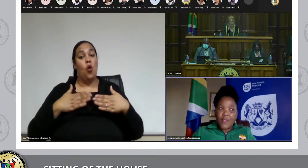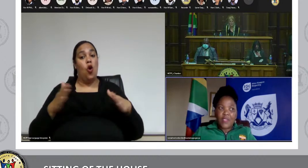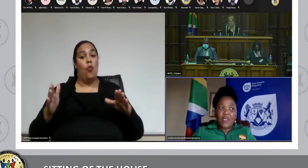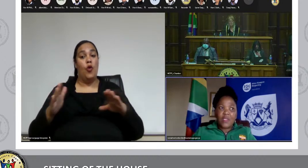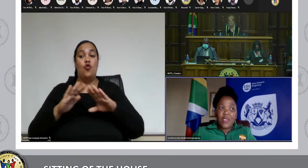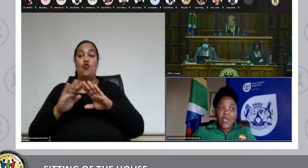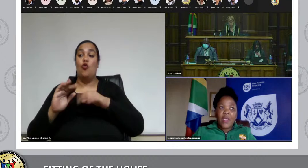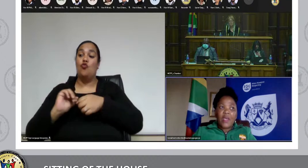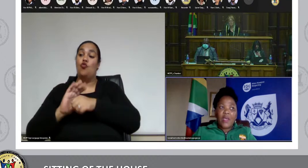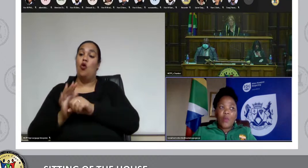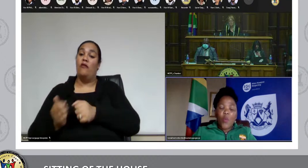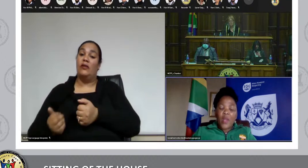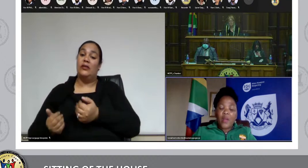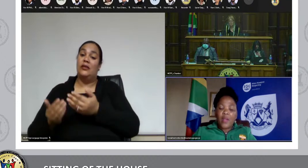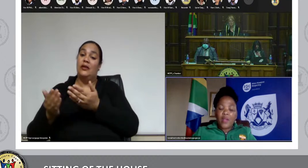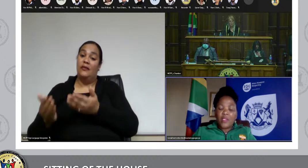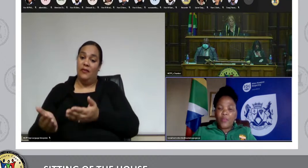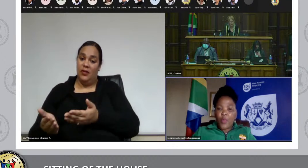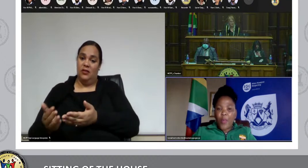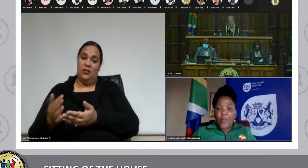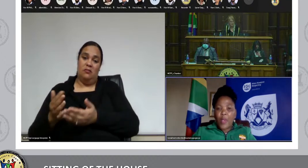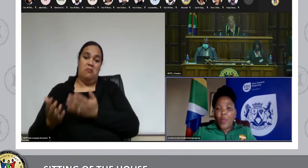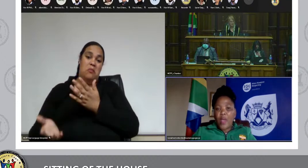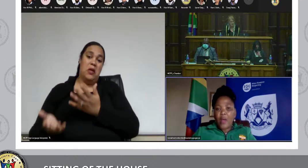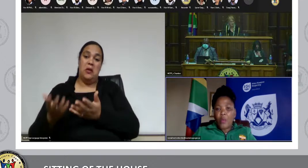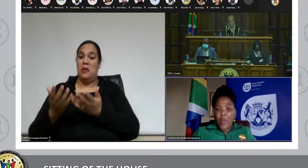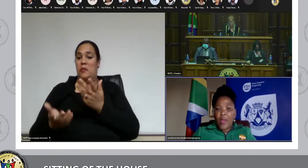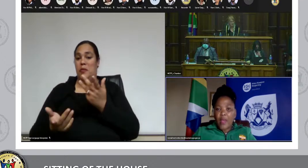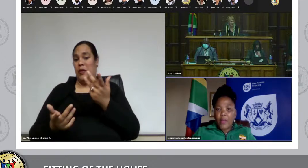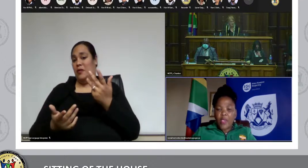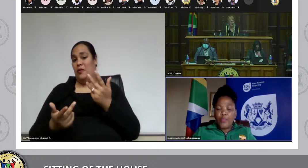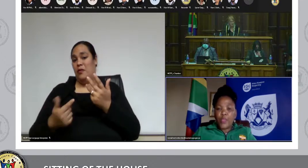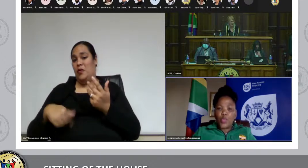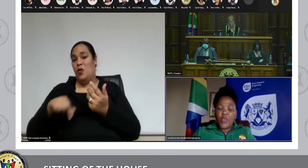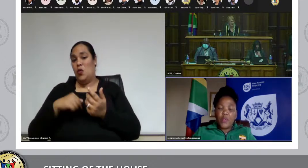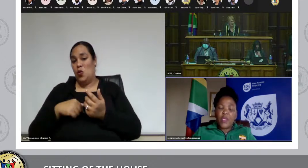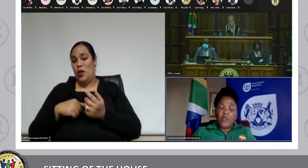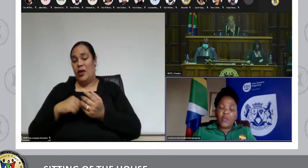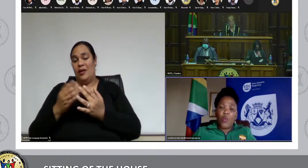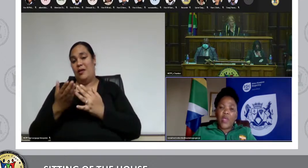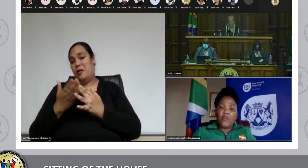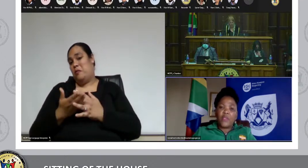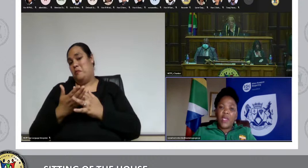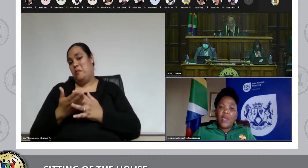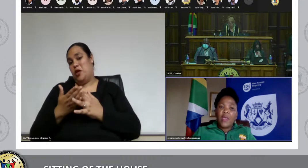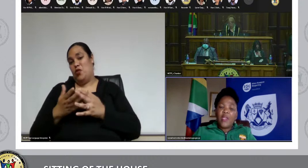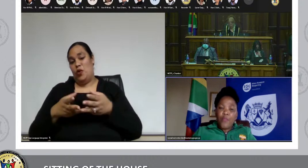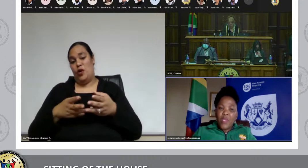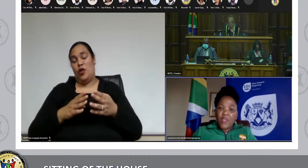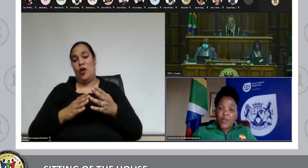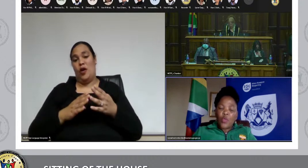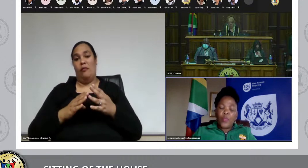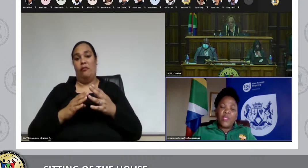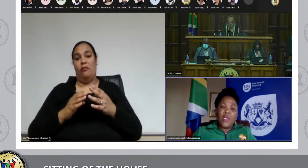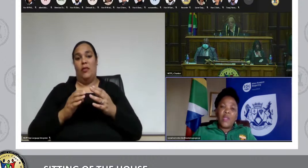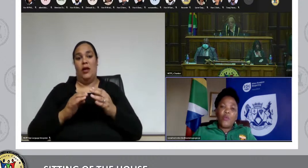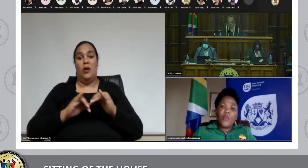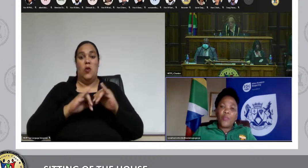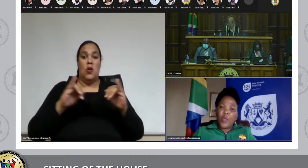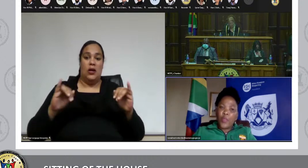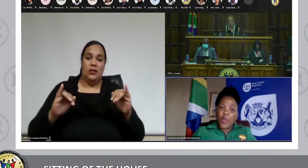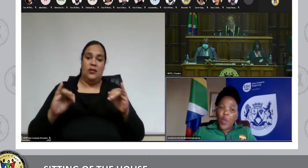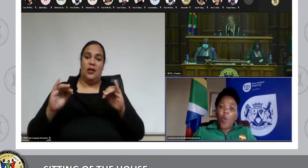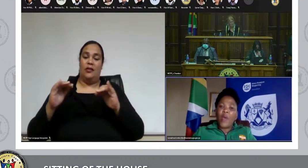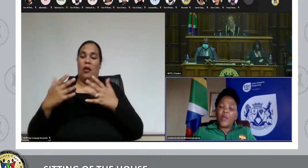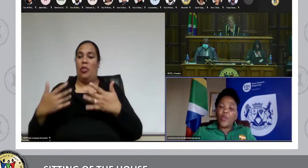non-COVID services, when at least probably we are in between the waves, it means that we'll be dealing